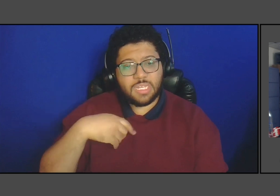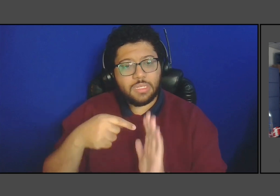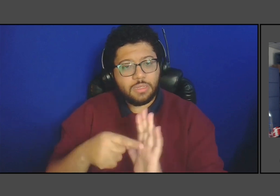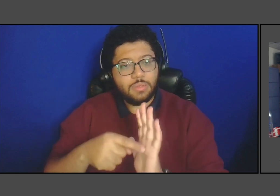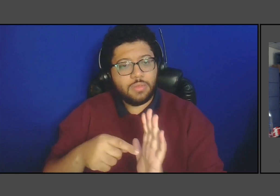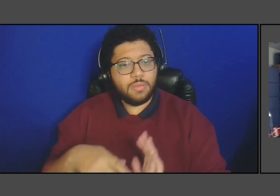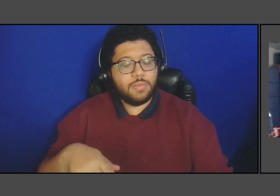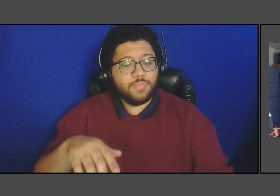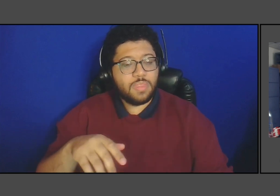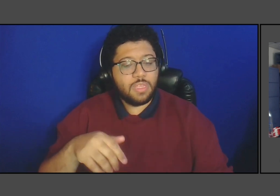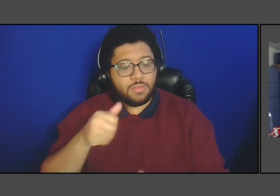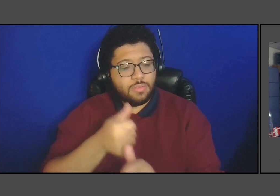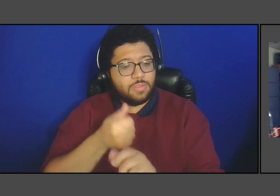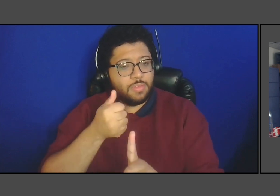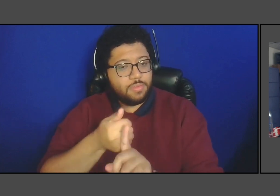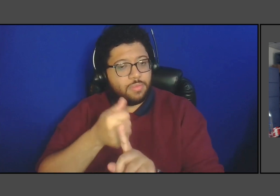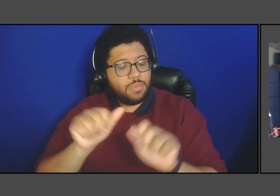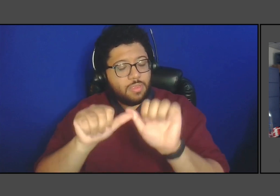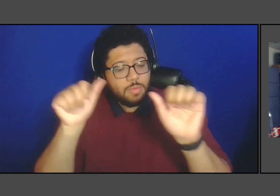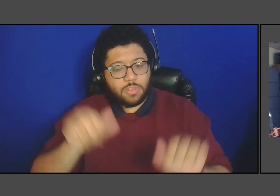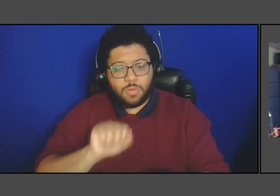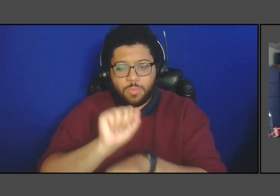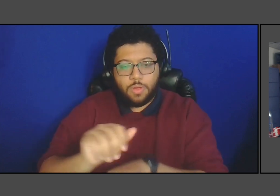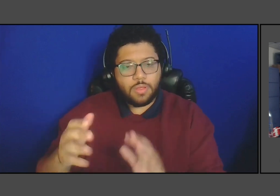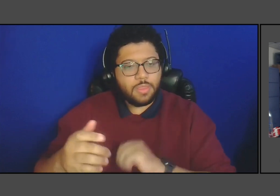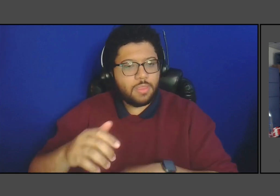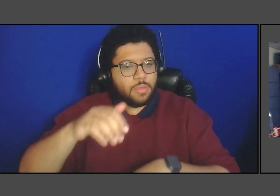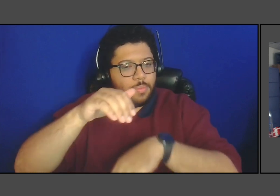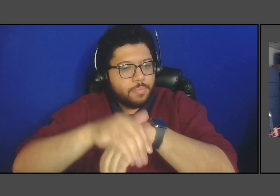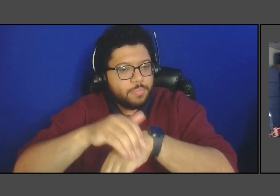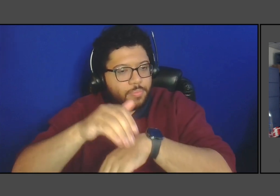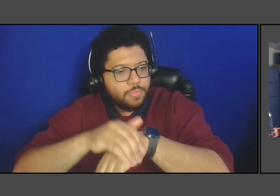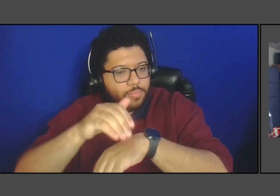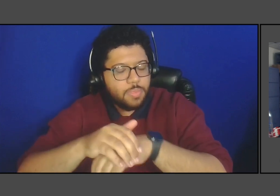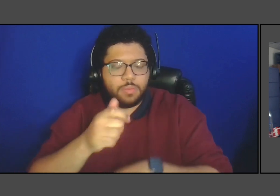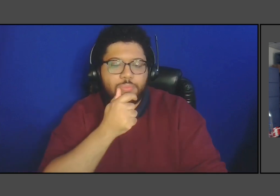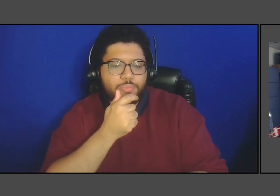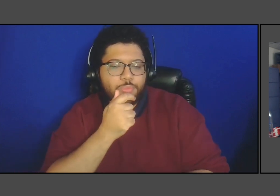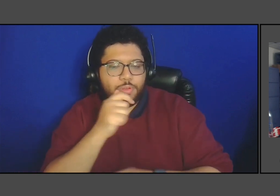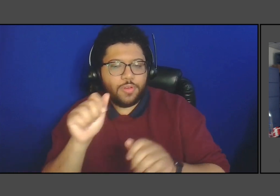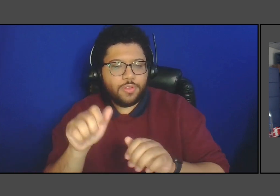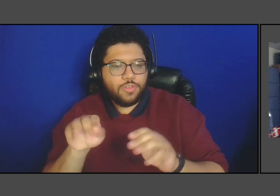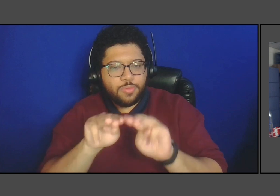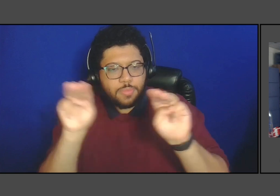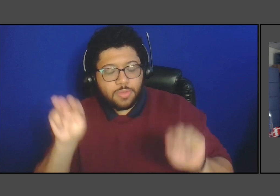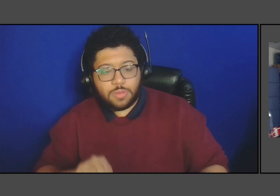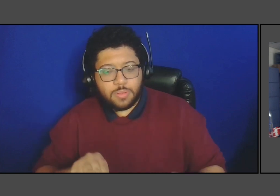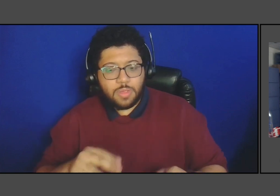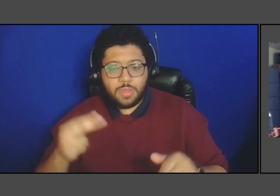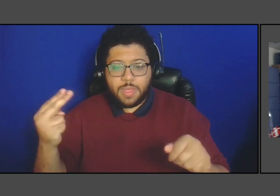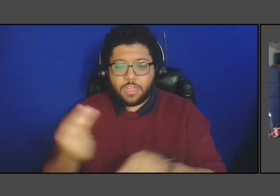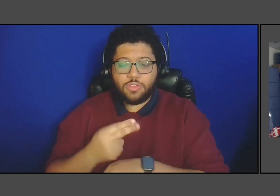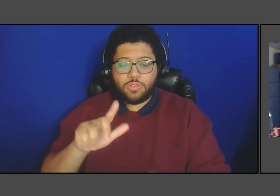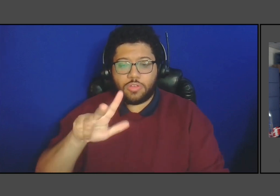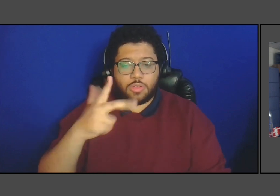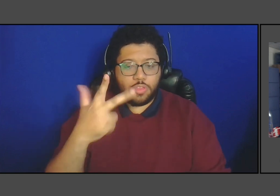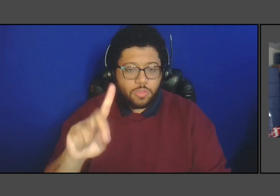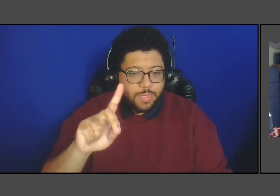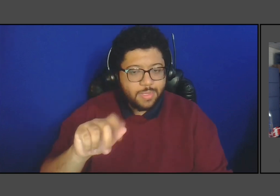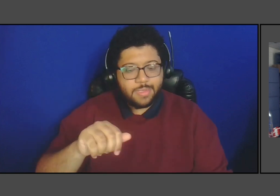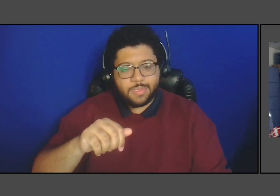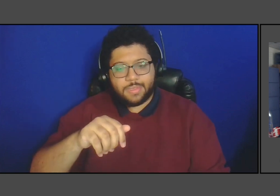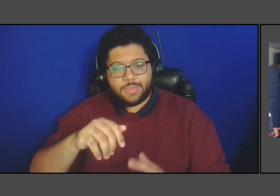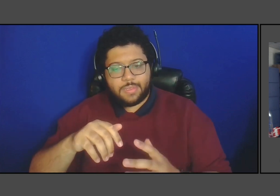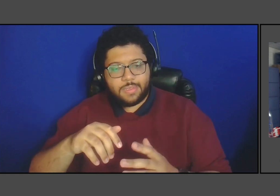looking at the British Museum and looking at Yaqui space through a 3D kind of animation website. So I think there's so